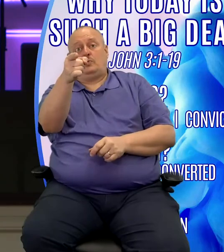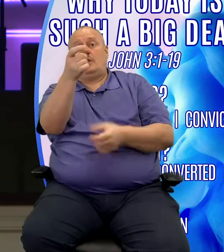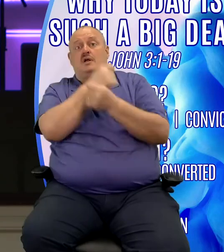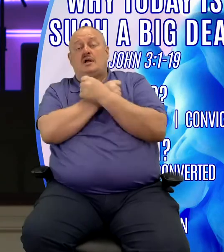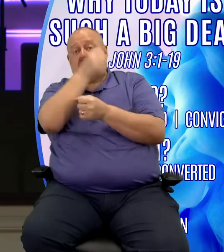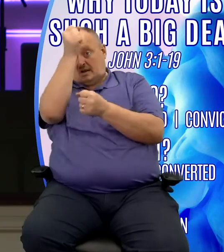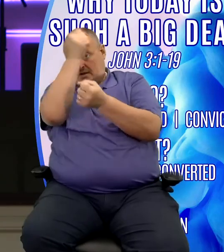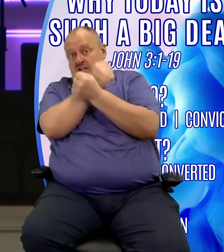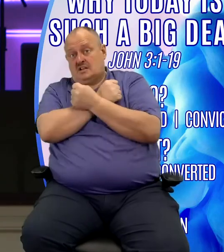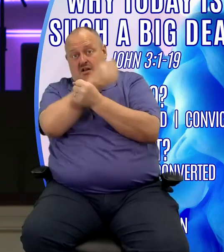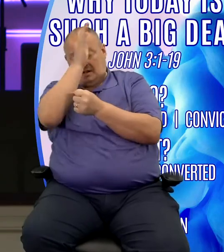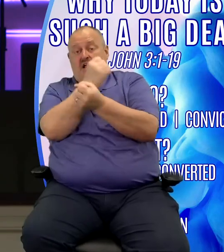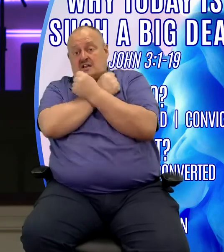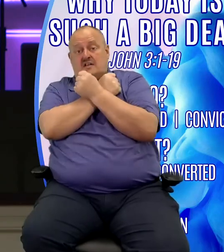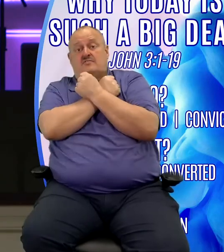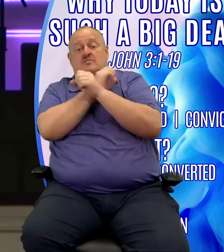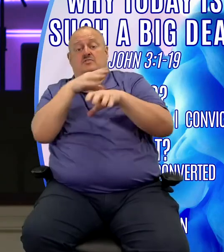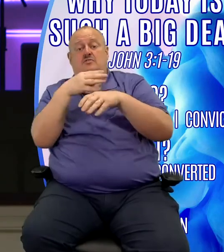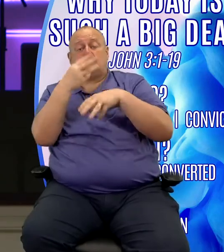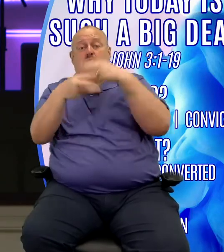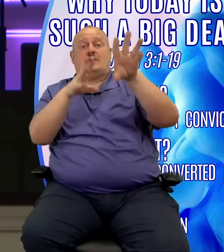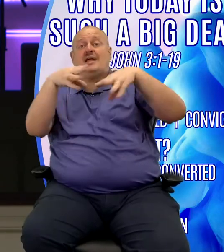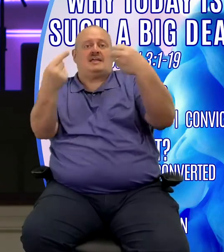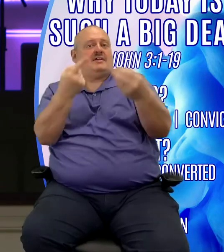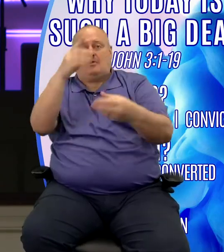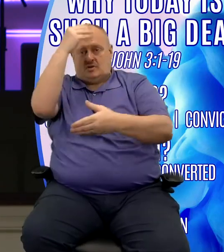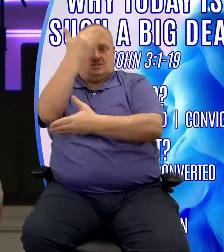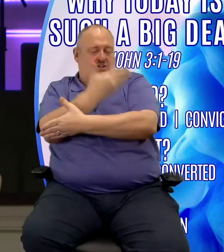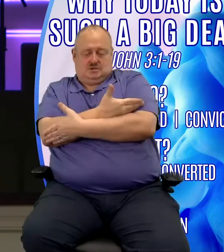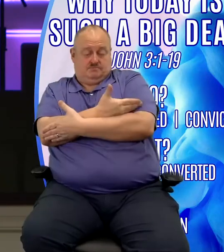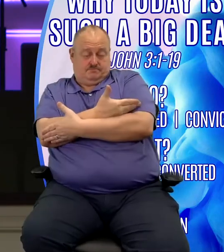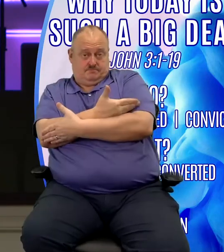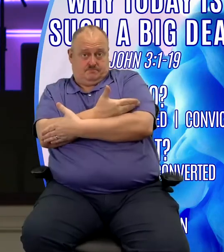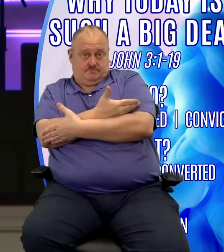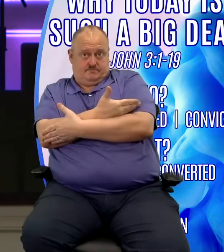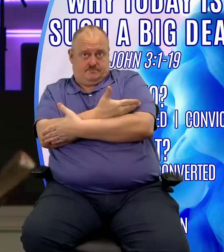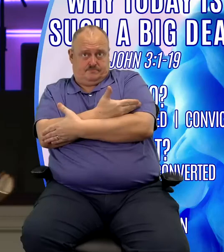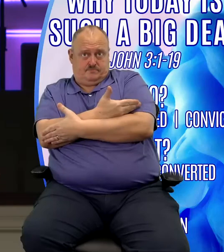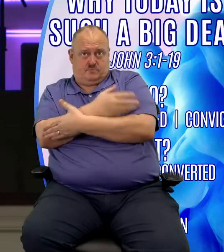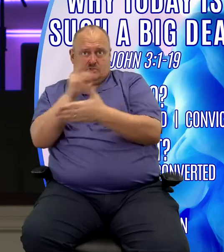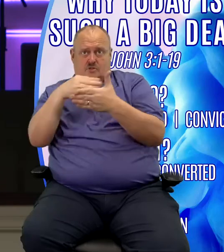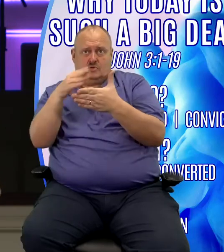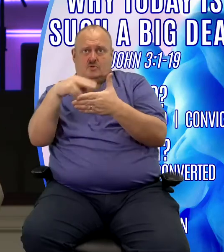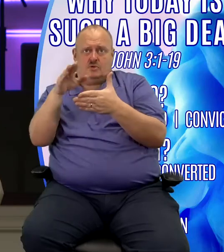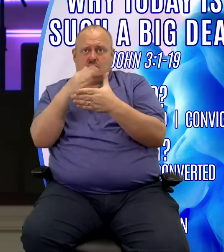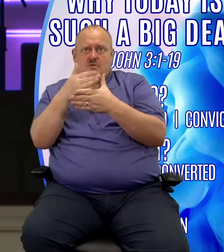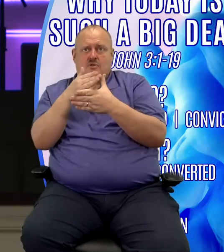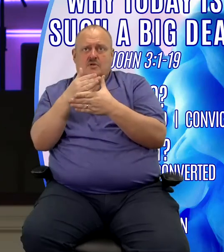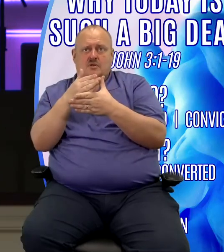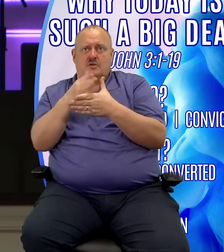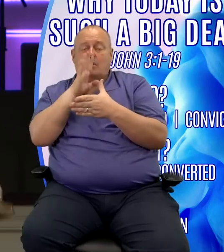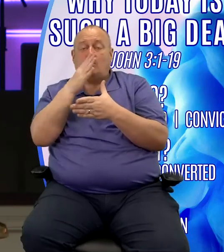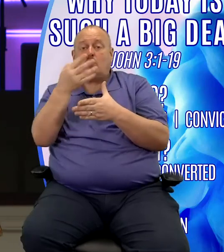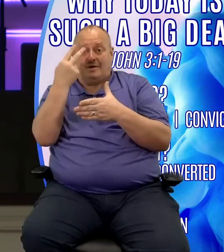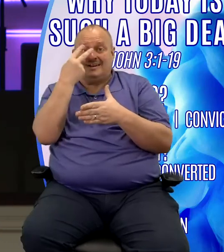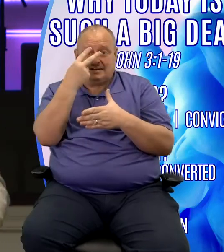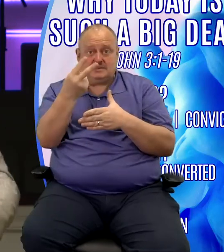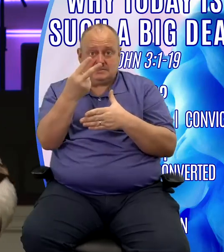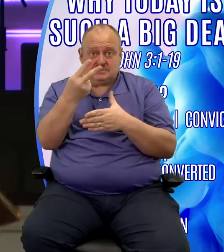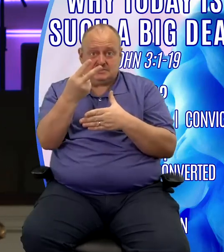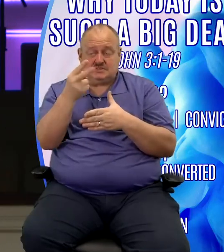loved the world that he gave his only begotten son. Now, if you'll kind of read between the lines there with me, we've already seen him exposed